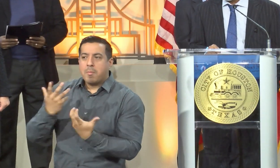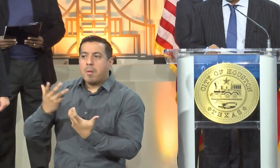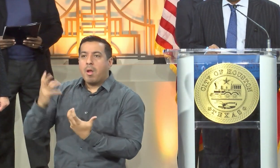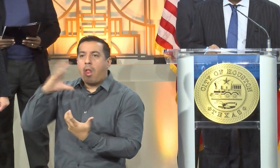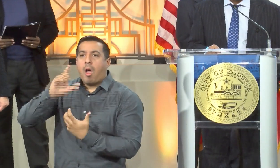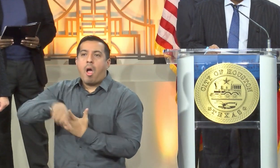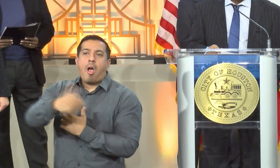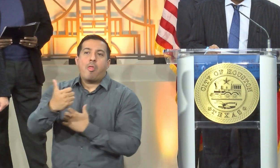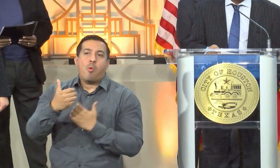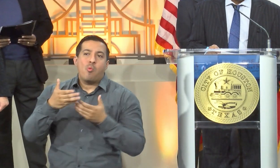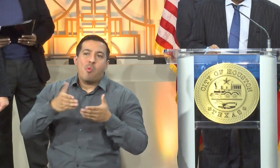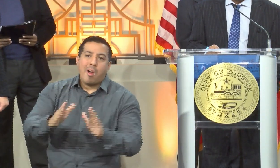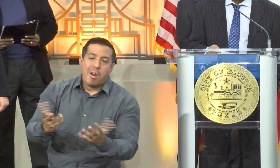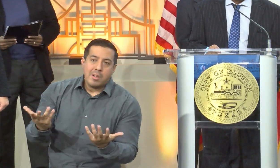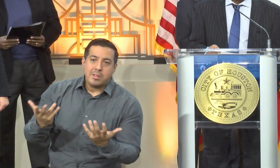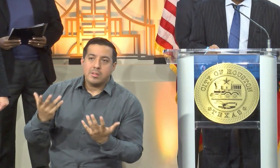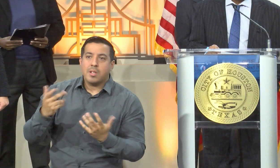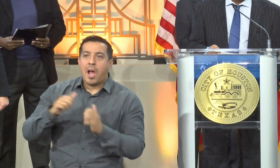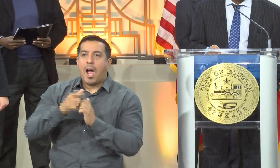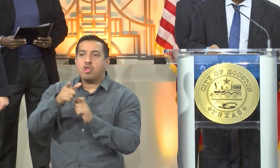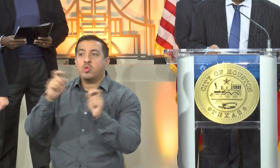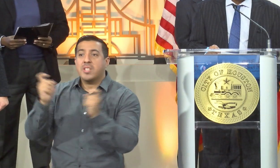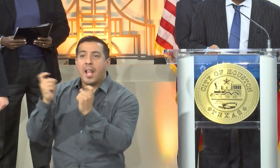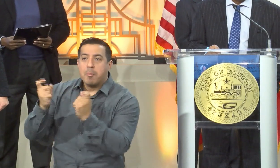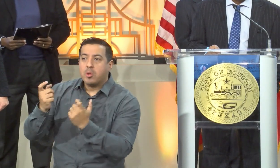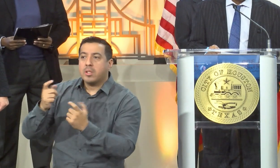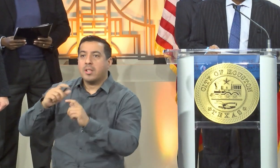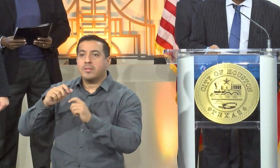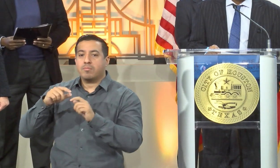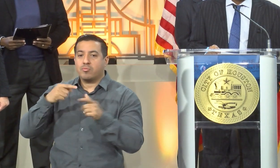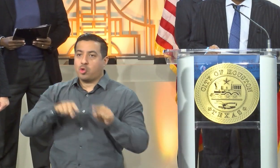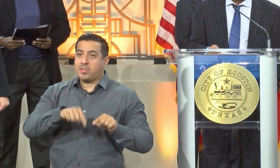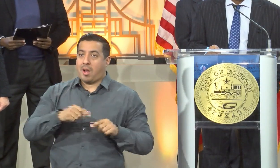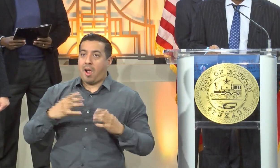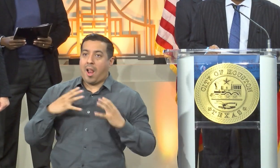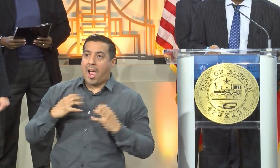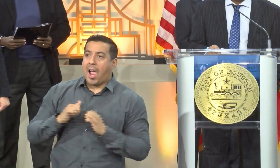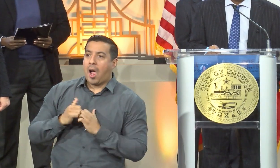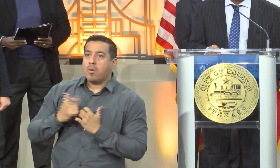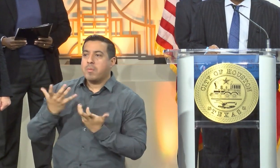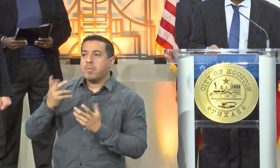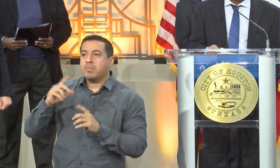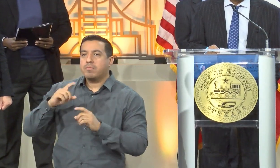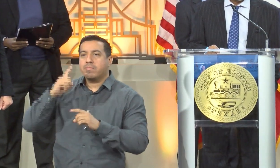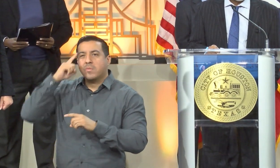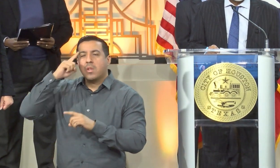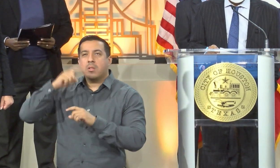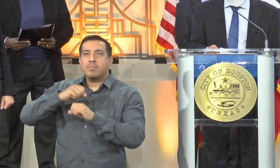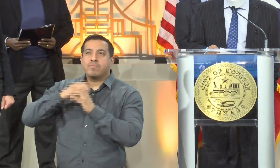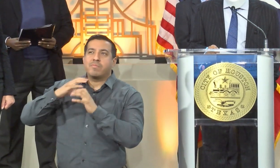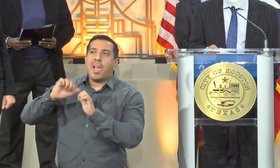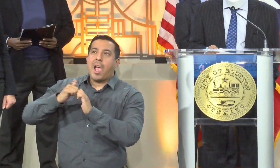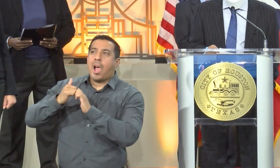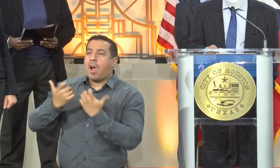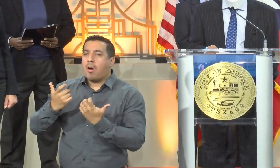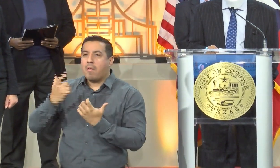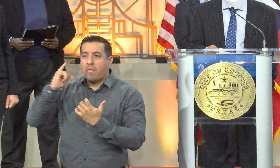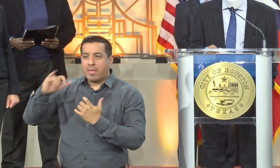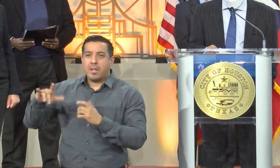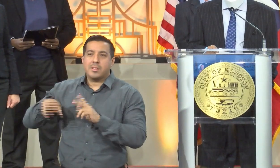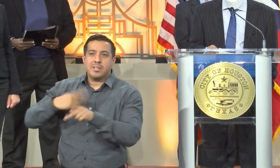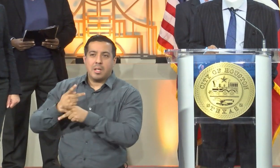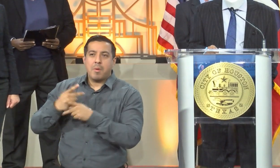ways of celebrating these holidays outside of these big holiday parties and